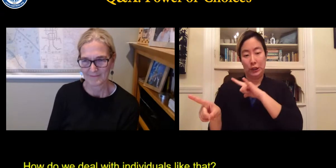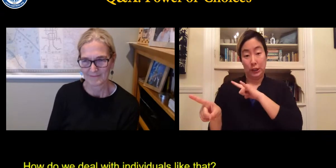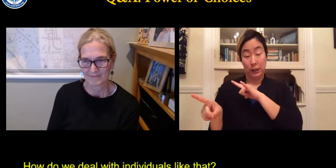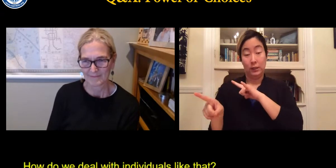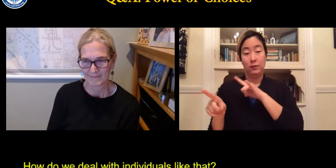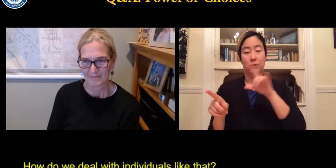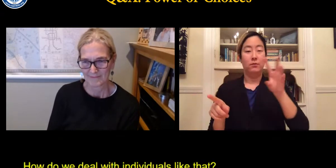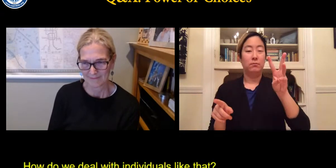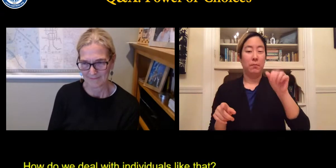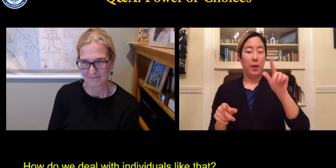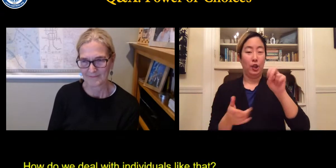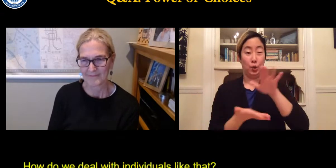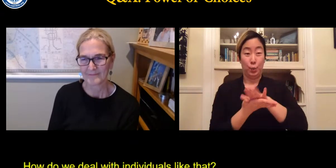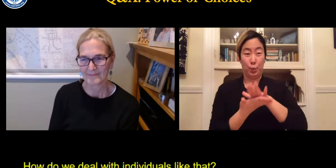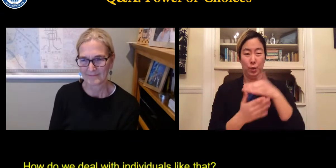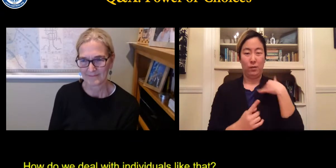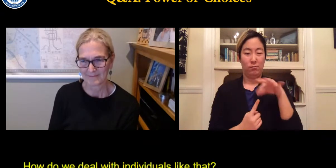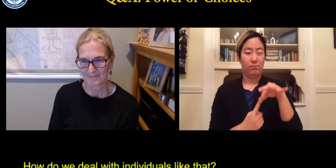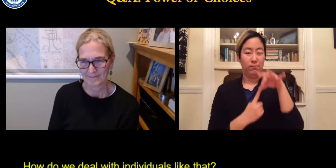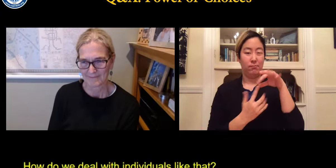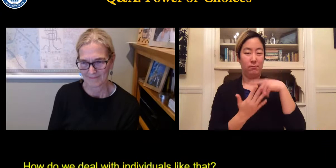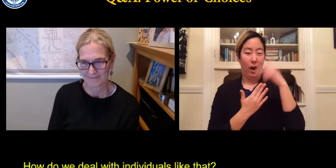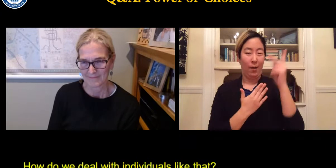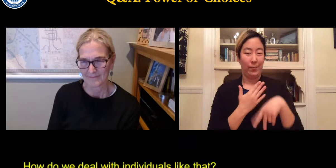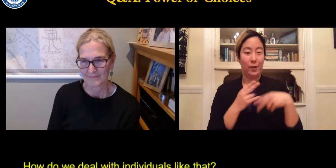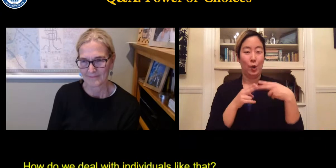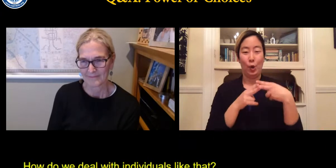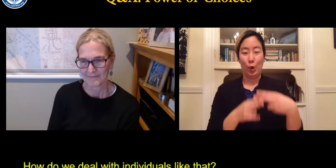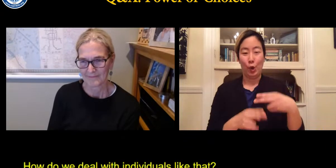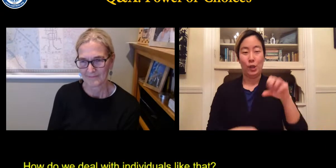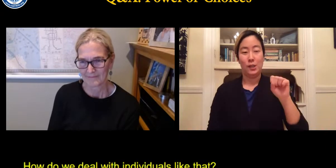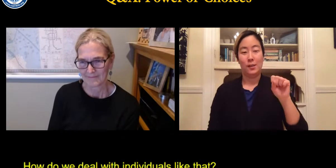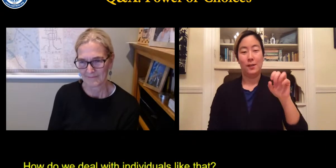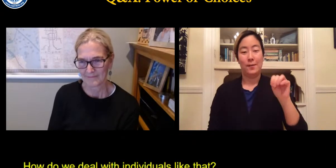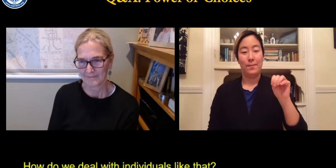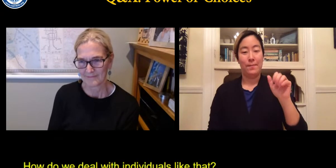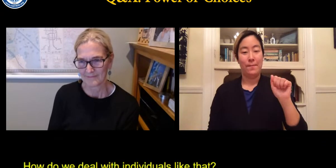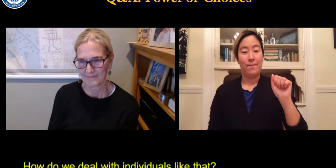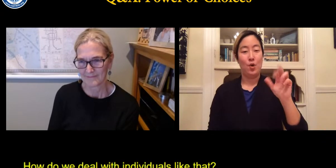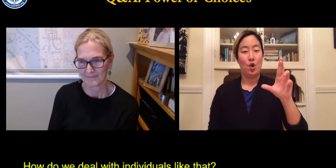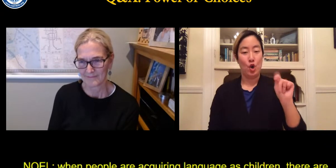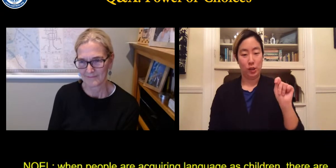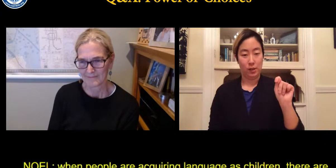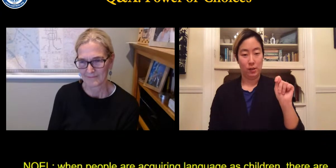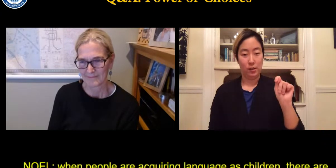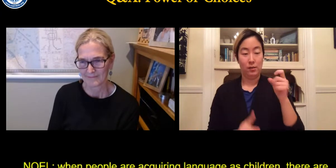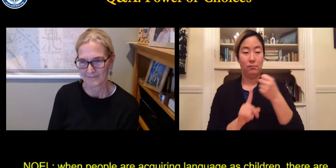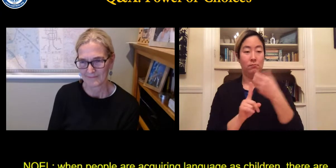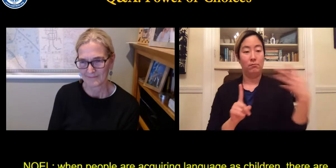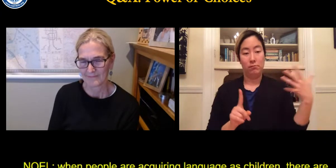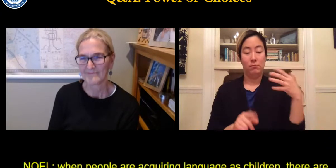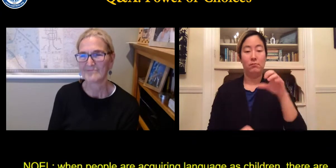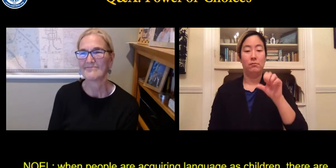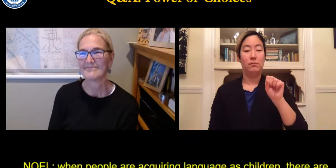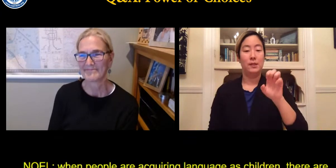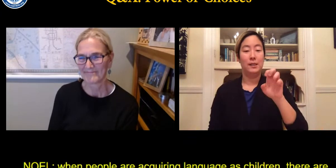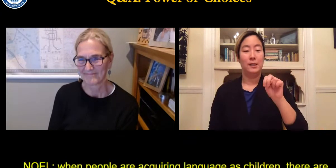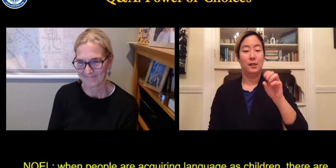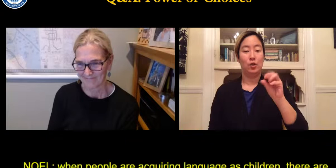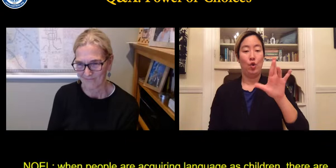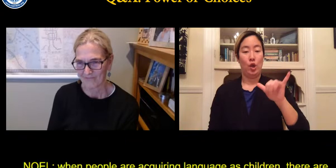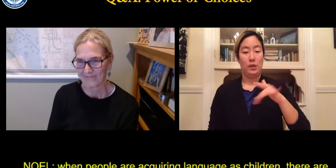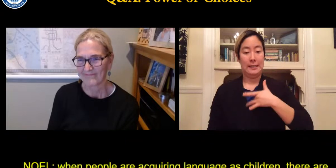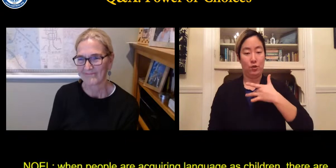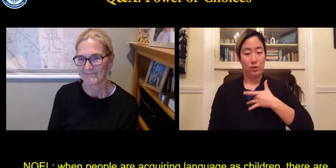With time, they will develop the language to express their feelings. Where I work at the Learning Center, I'm part of a special program